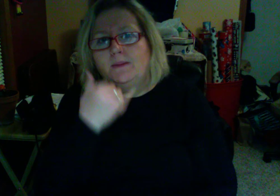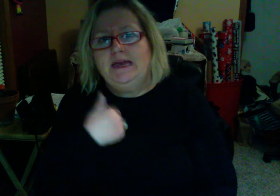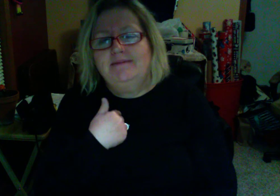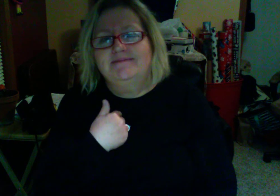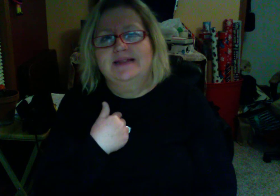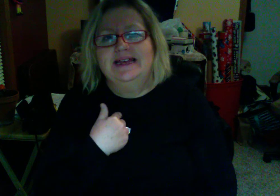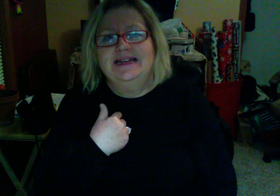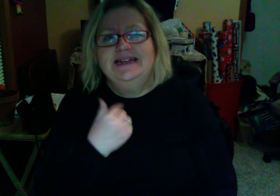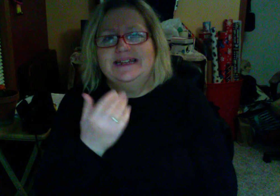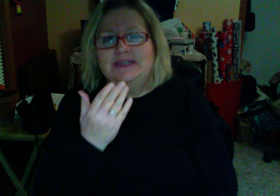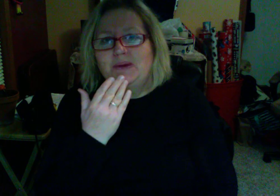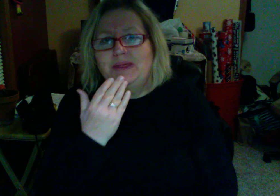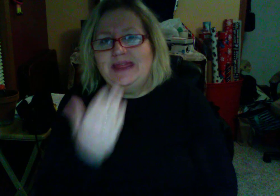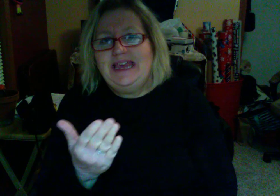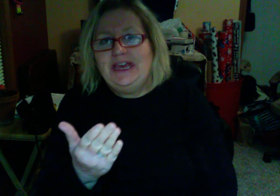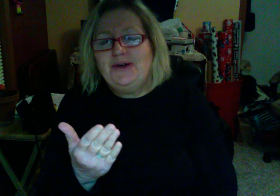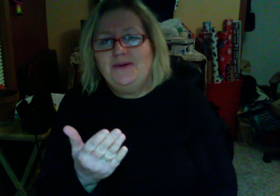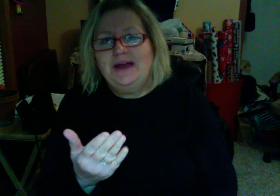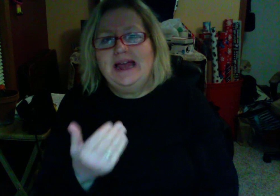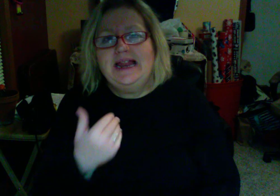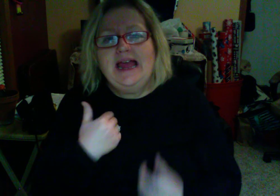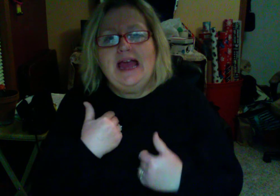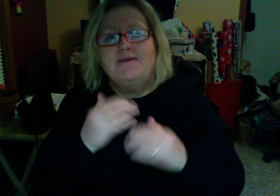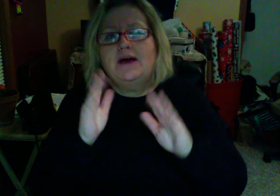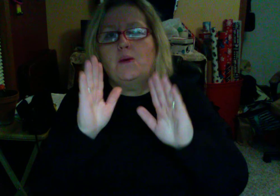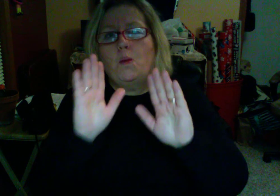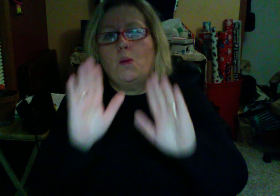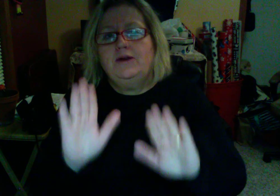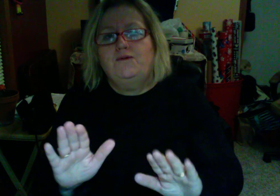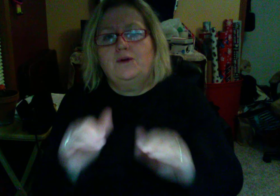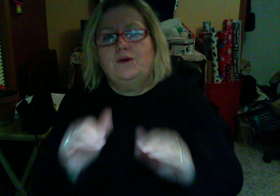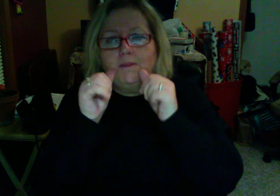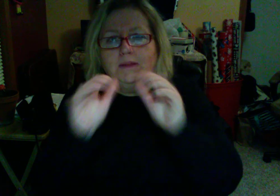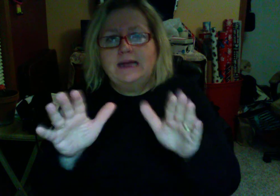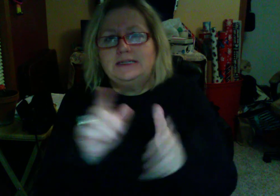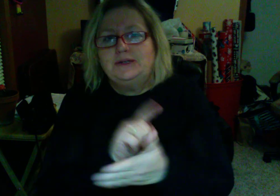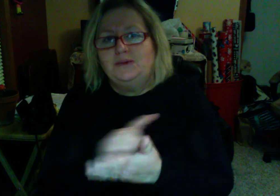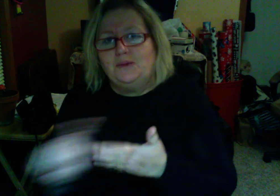So thank you and have a wonderful, blessed week.